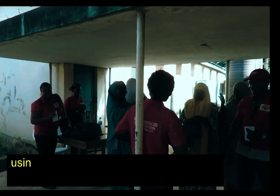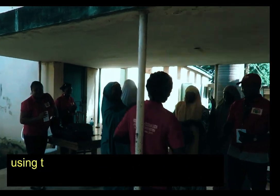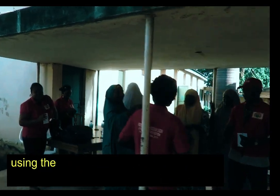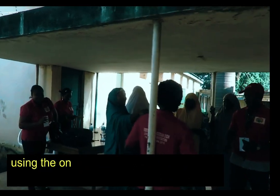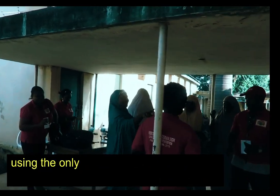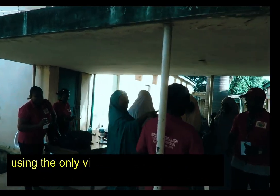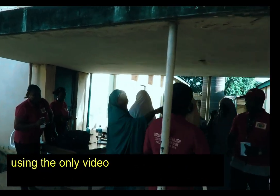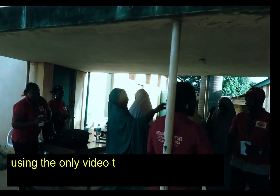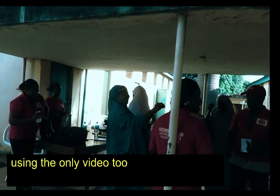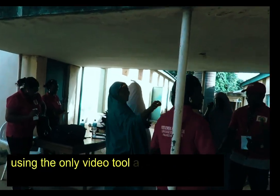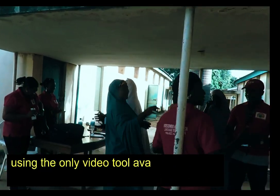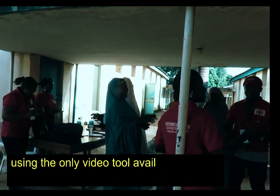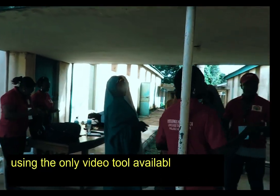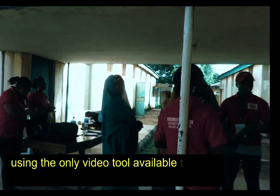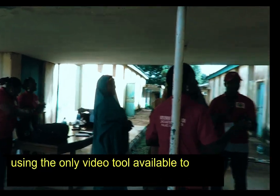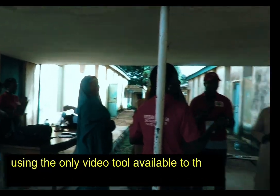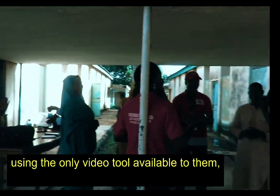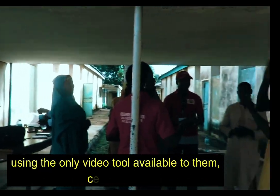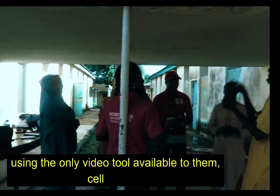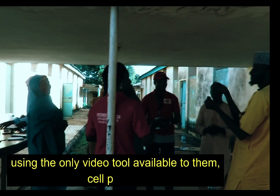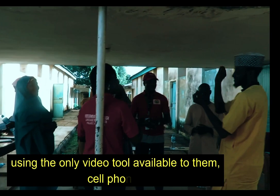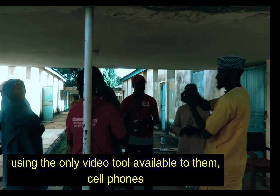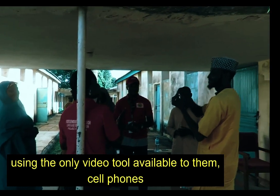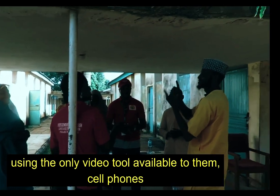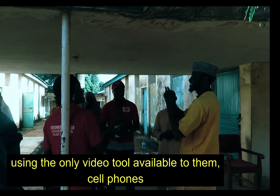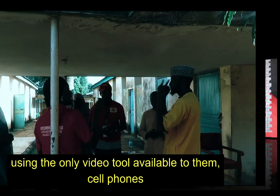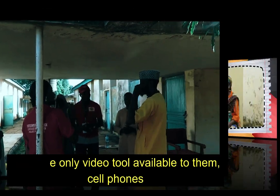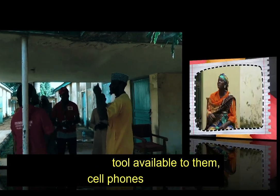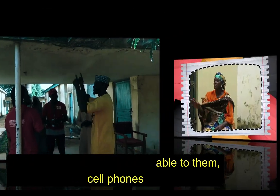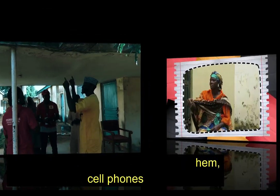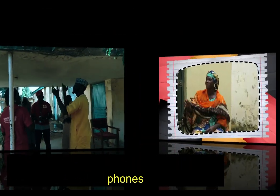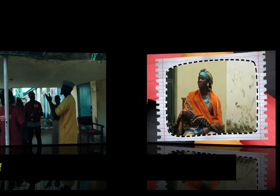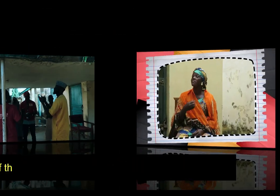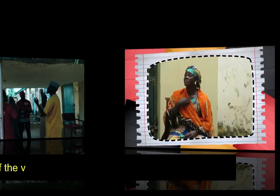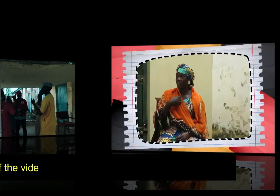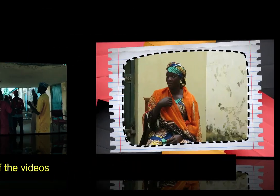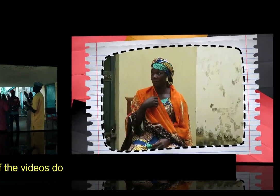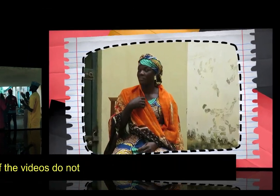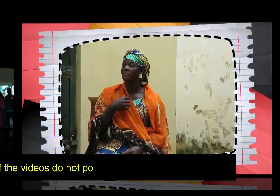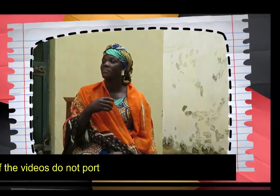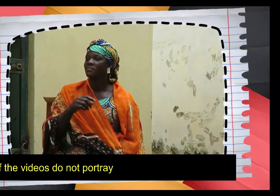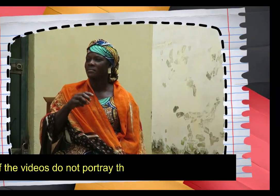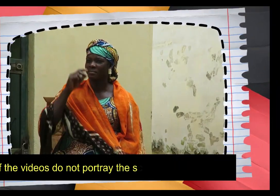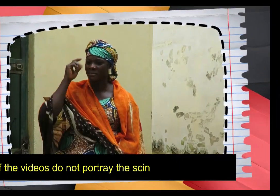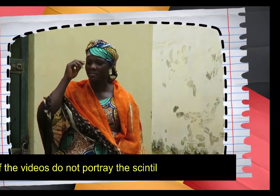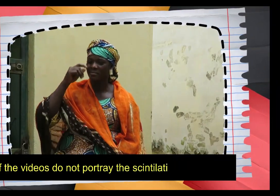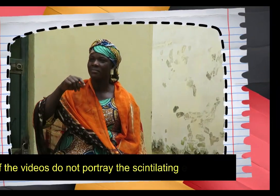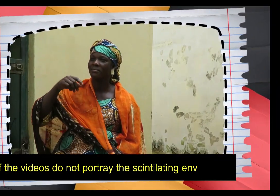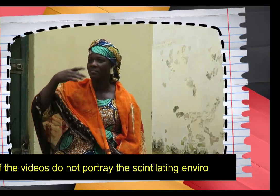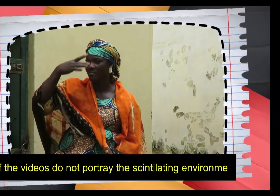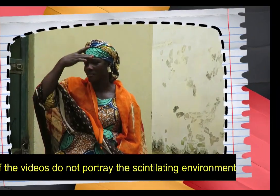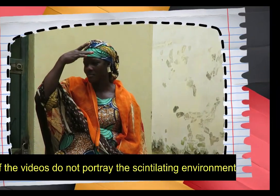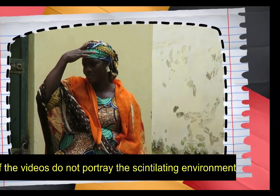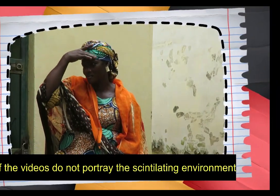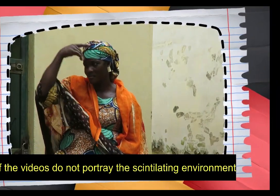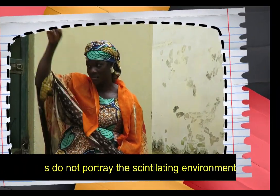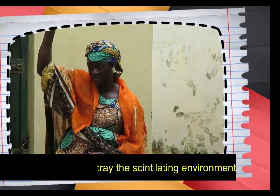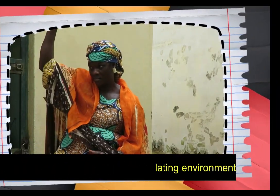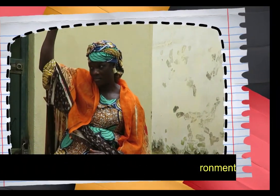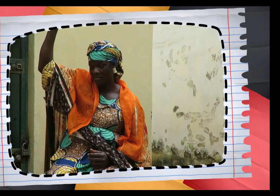the only video tool available to them, cell phones. If the videos do not portray the scintillating environment